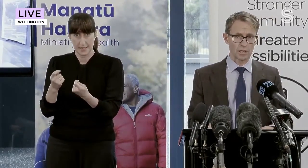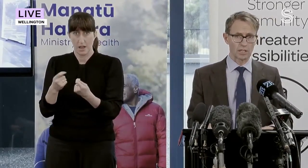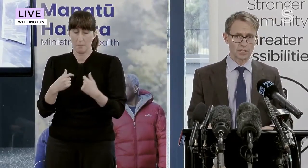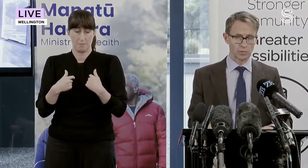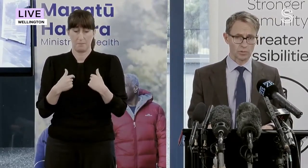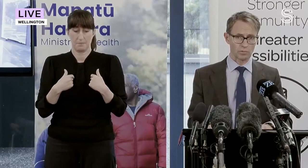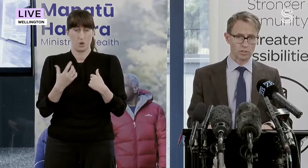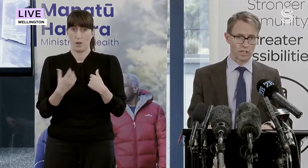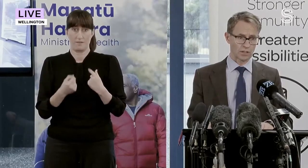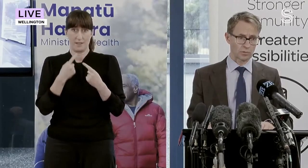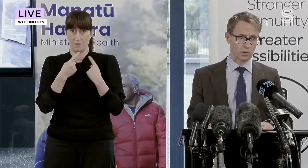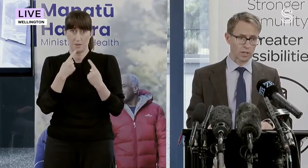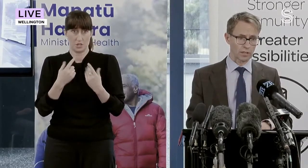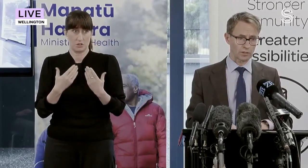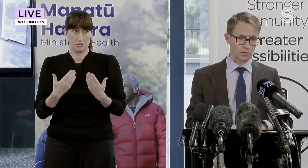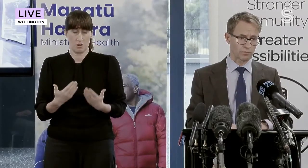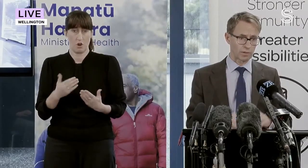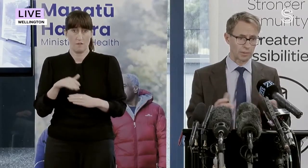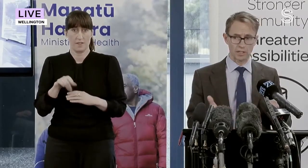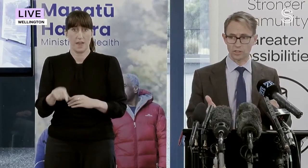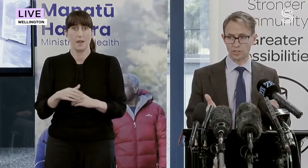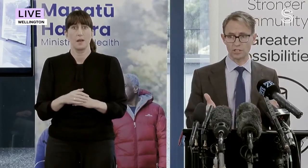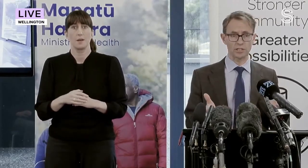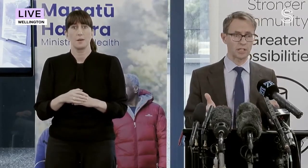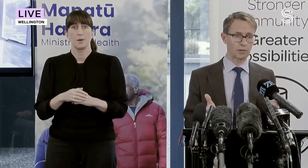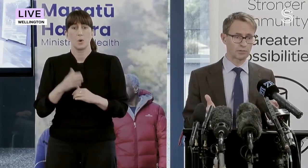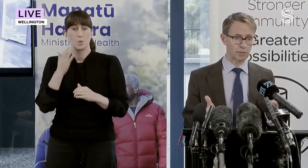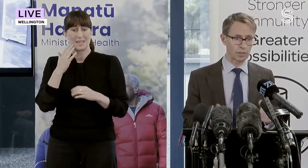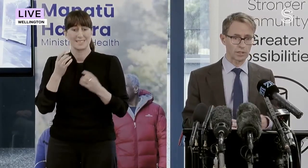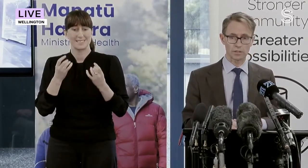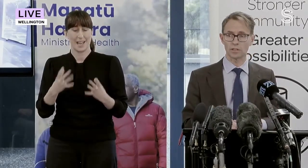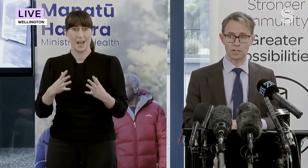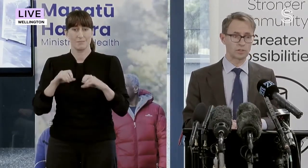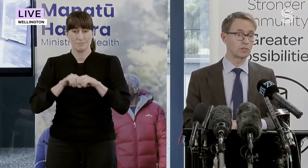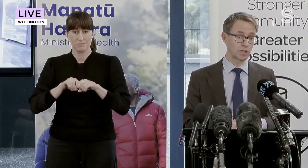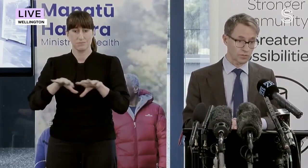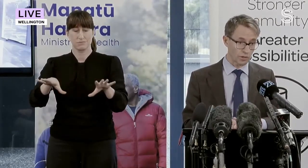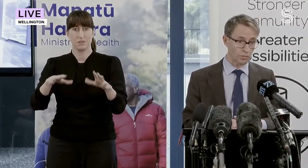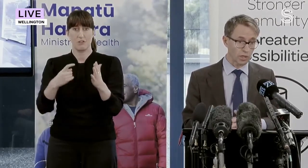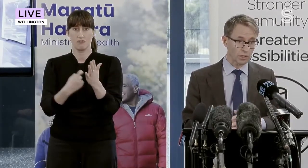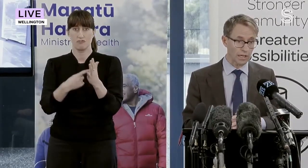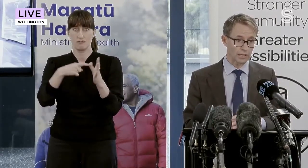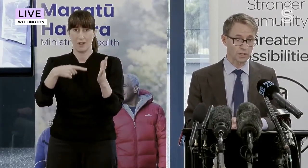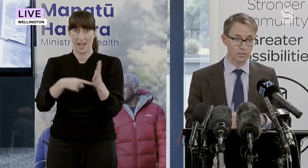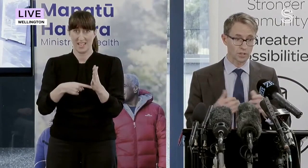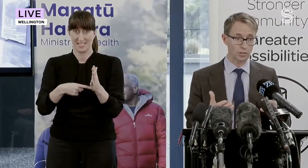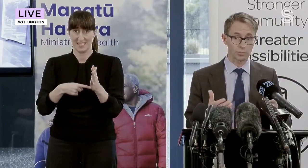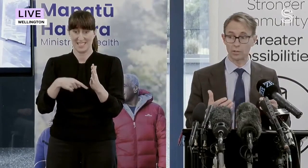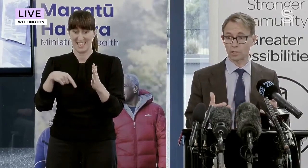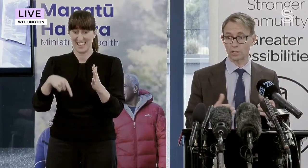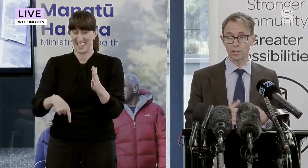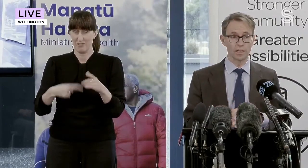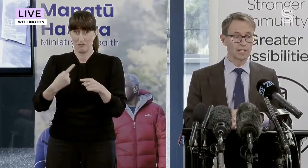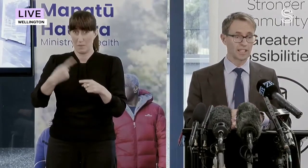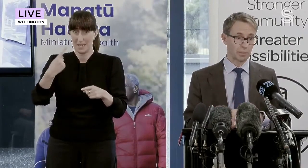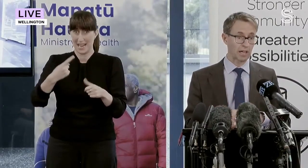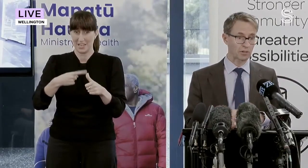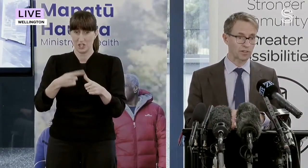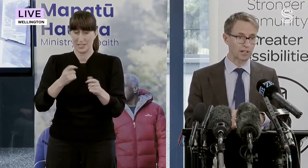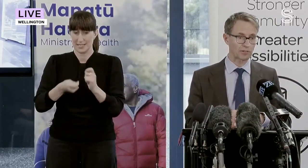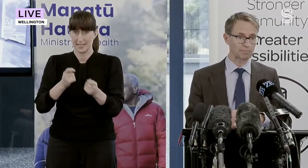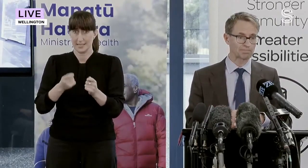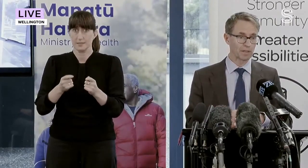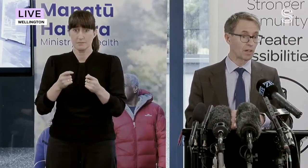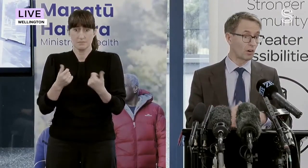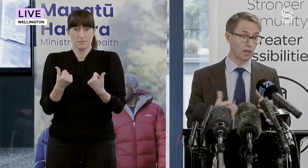is since we started the rollout of rapid antigen testing here in February, they've served us very well and continue to be a really key part